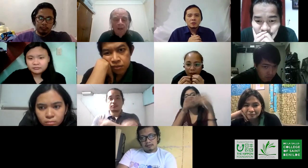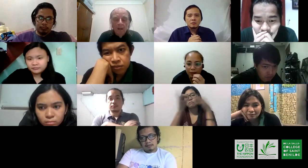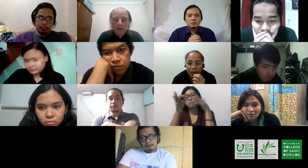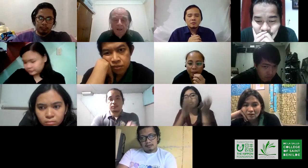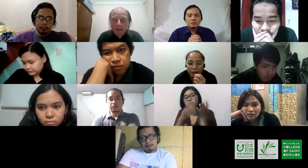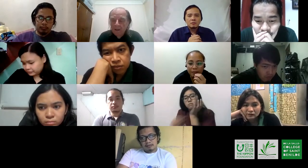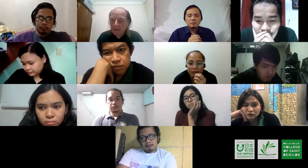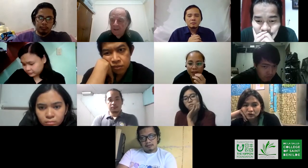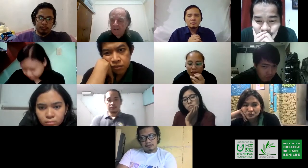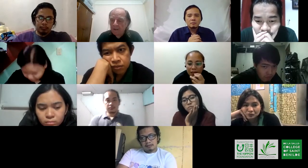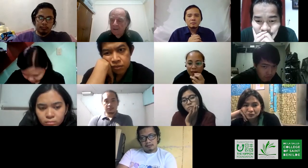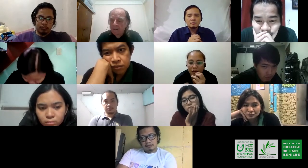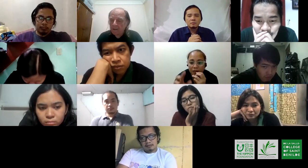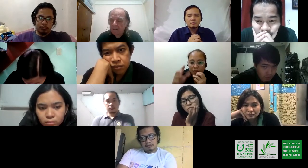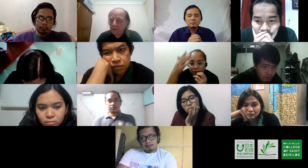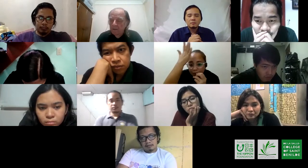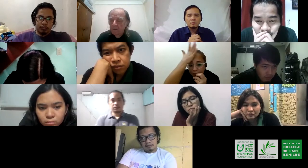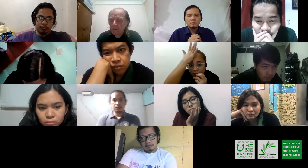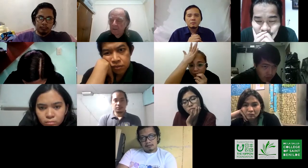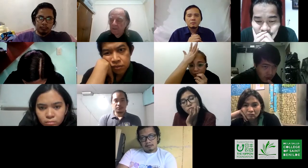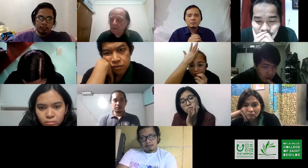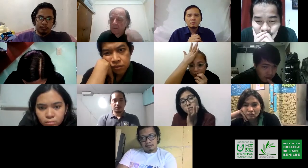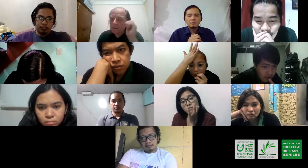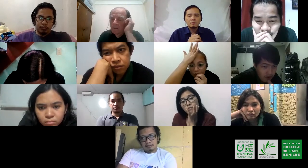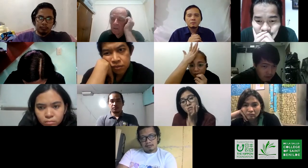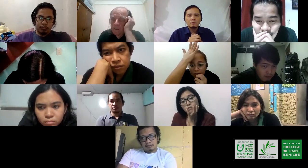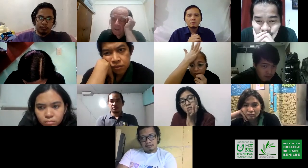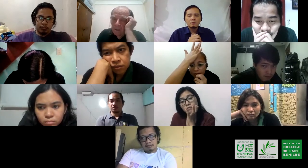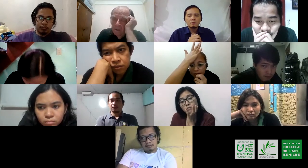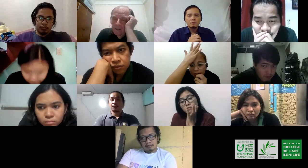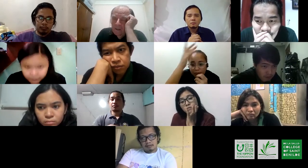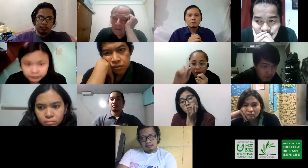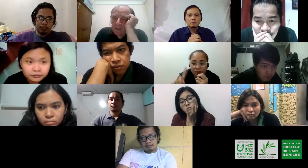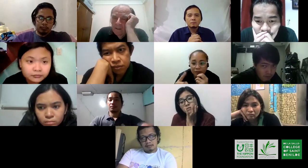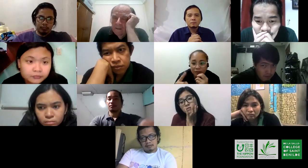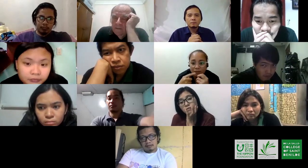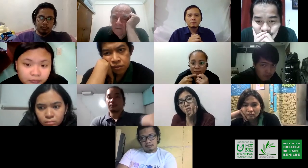Maybe I think Pibs is saying Pibs.